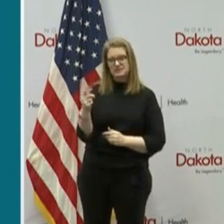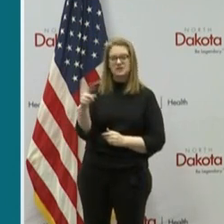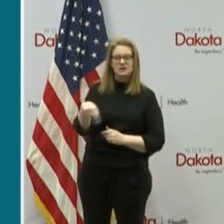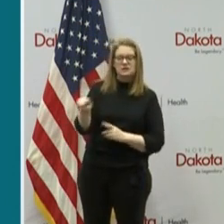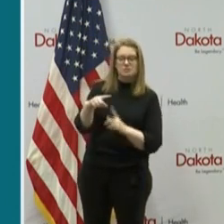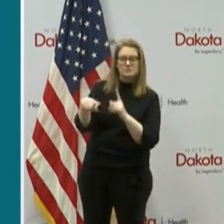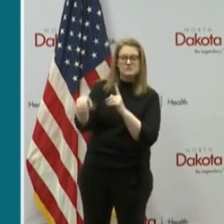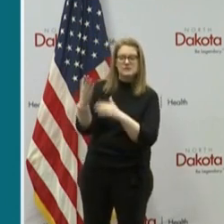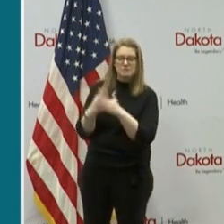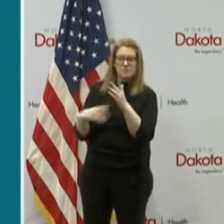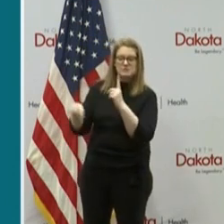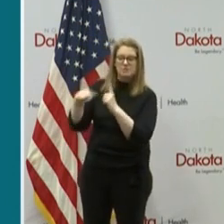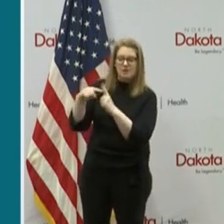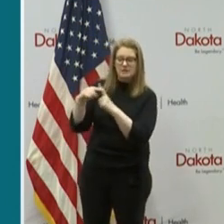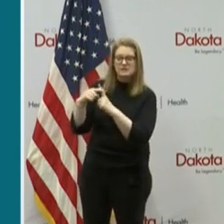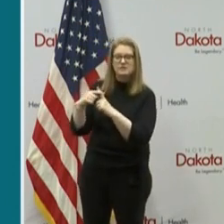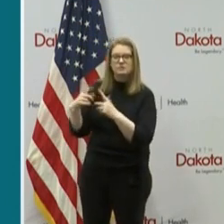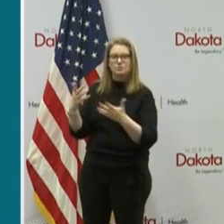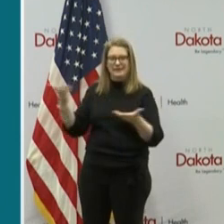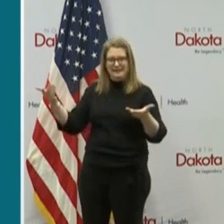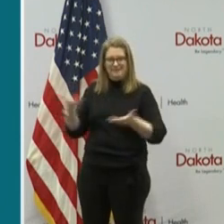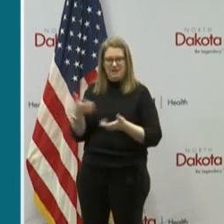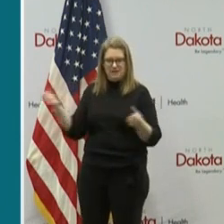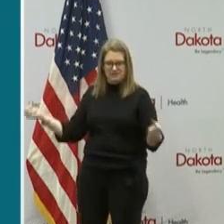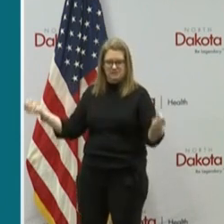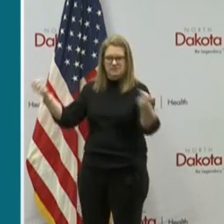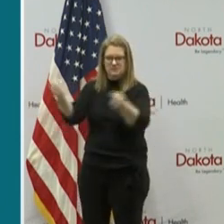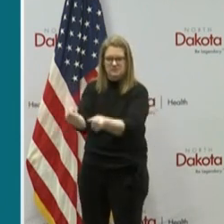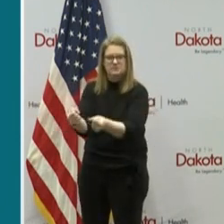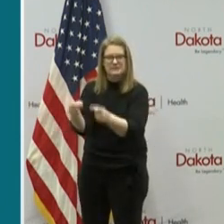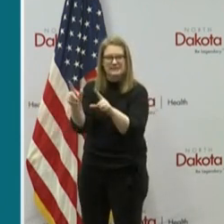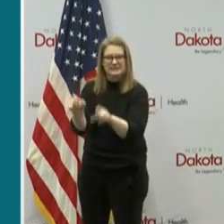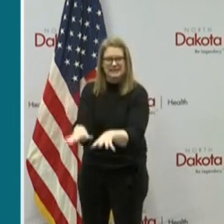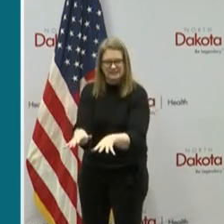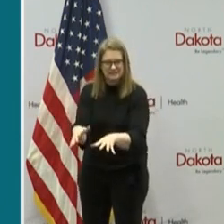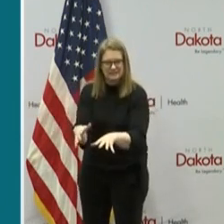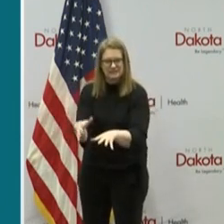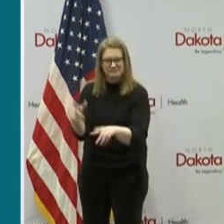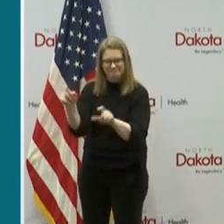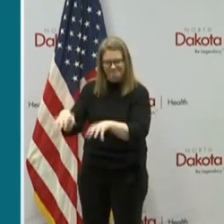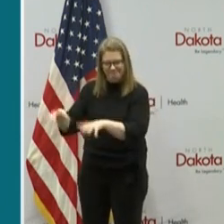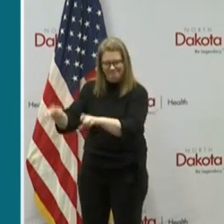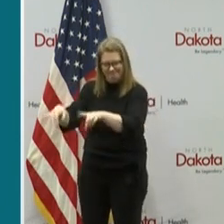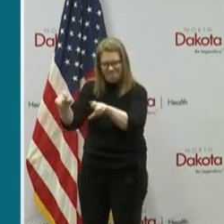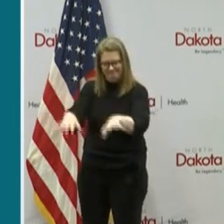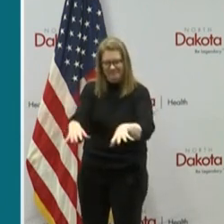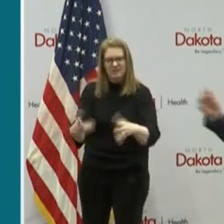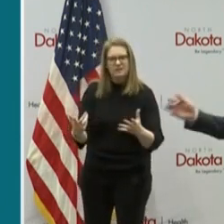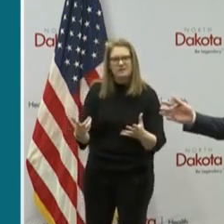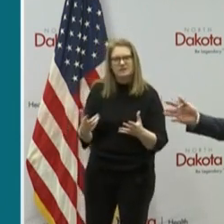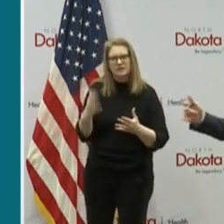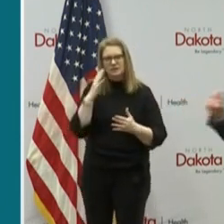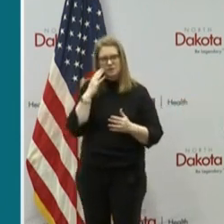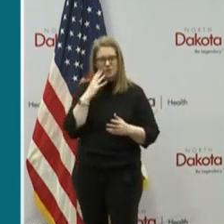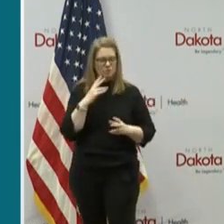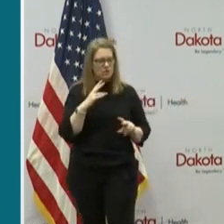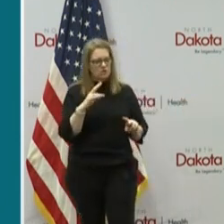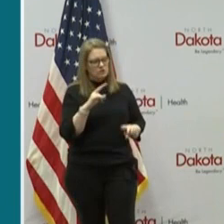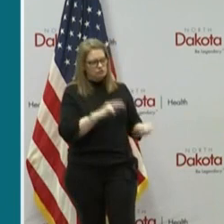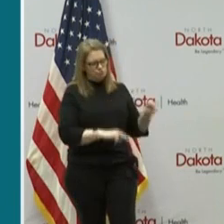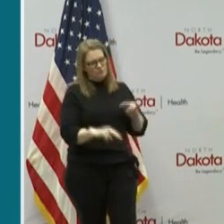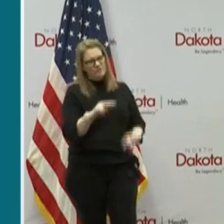We invited those individuals to come in and get tested. And so it's natural that when we've got versus surveillance, when it's